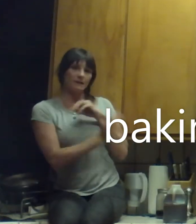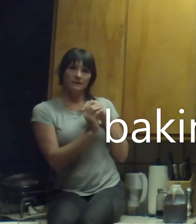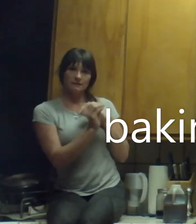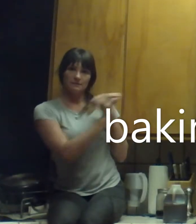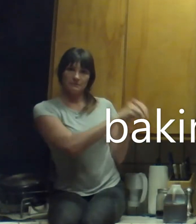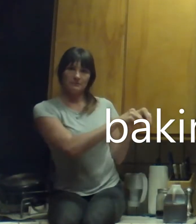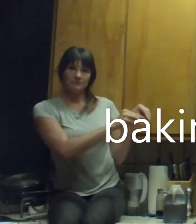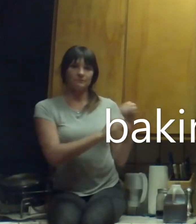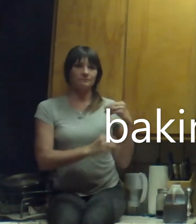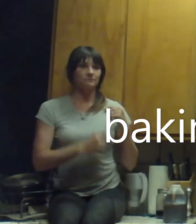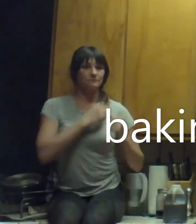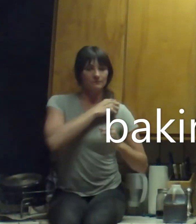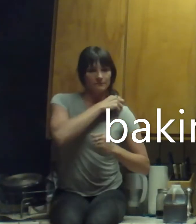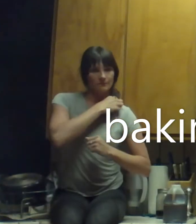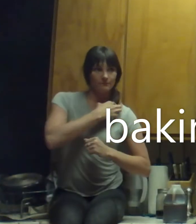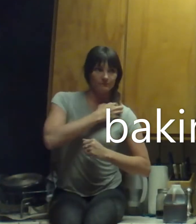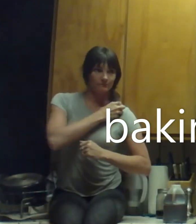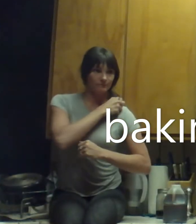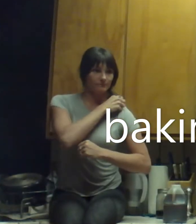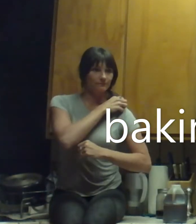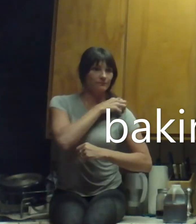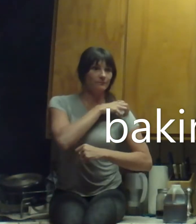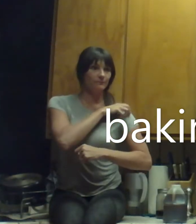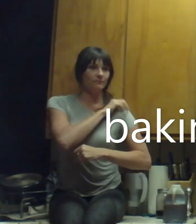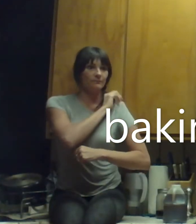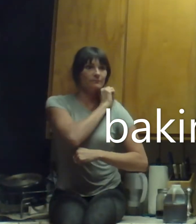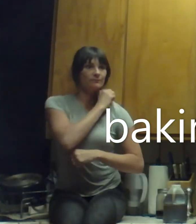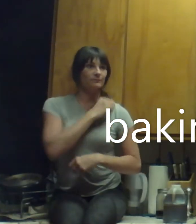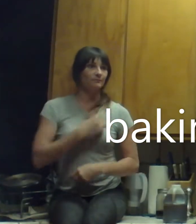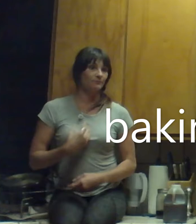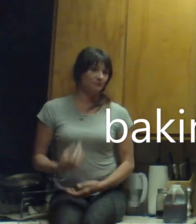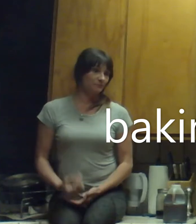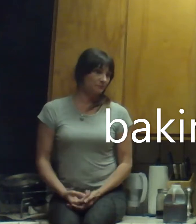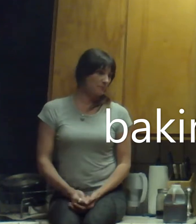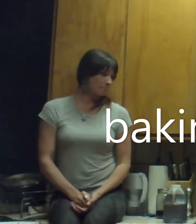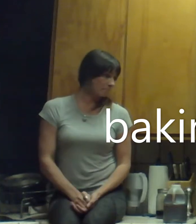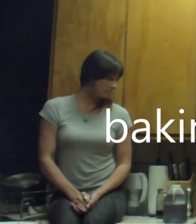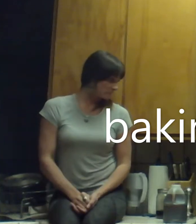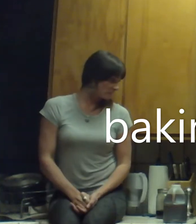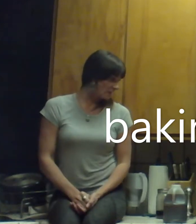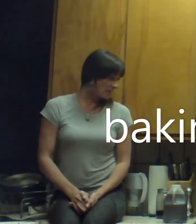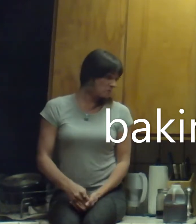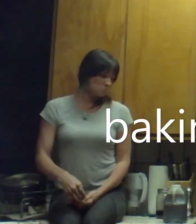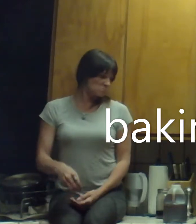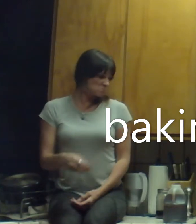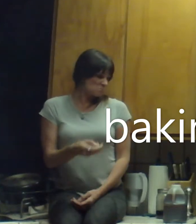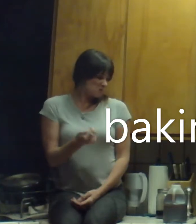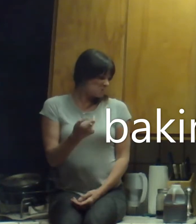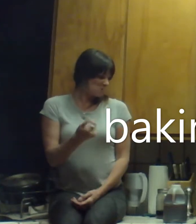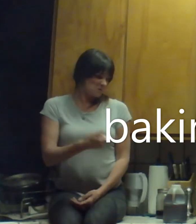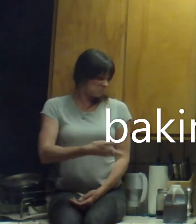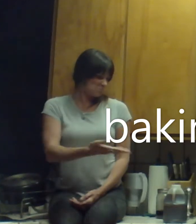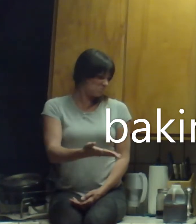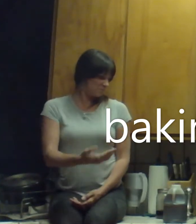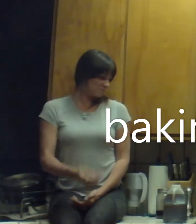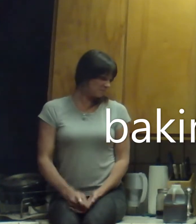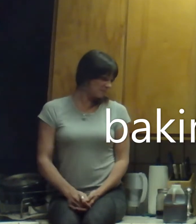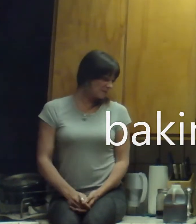that on when we let the bagels proof. And just do a couple shakes